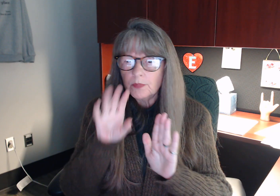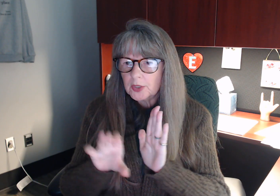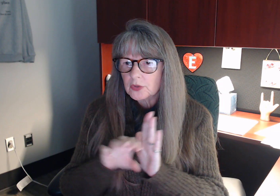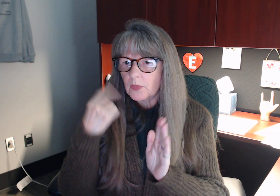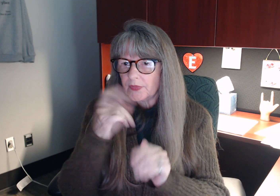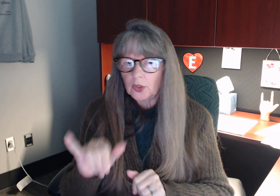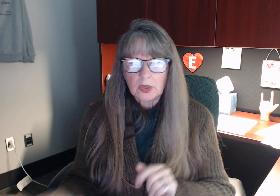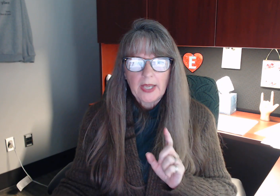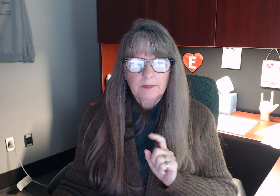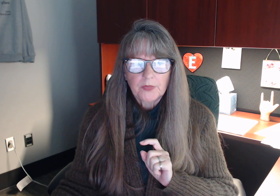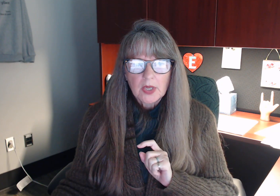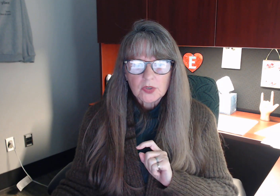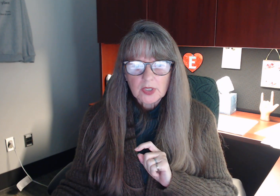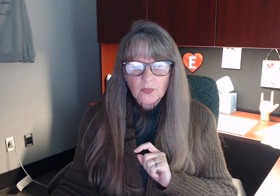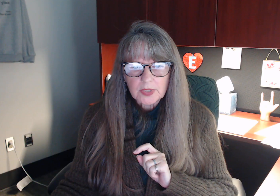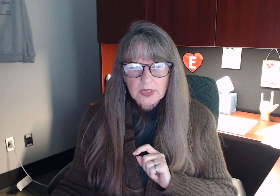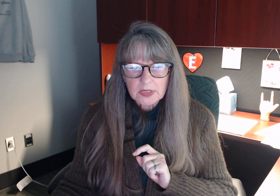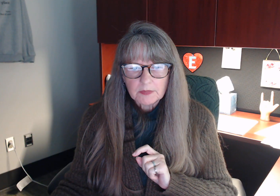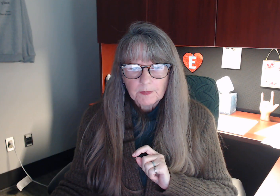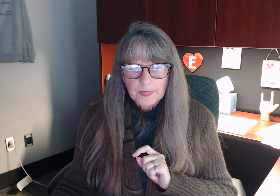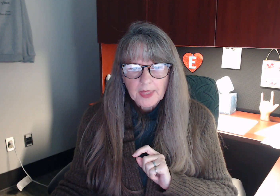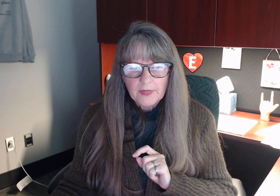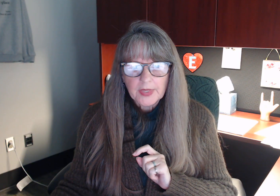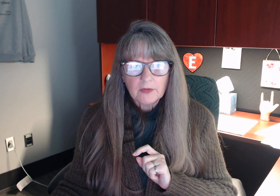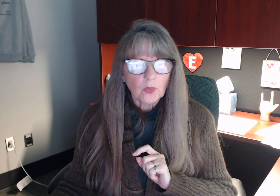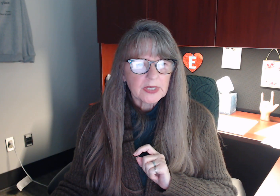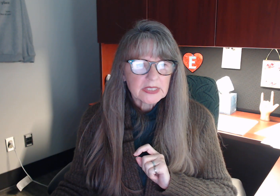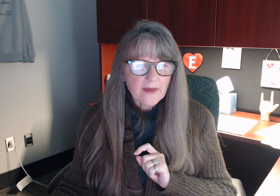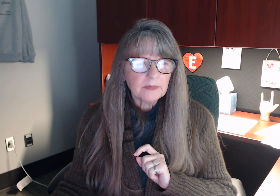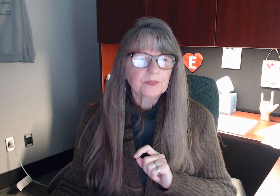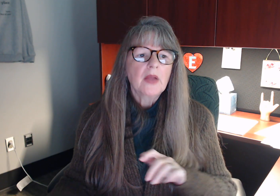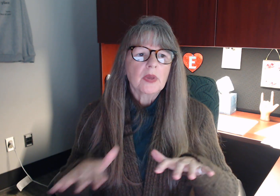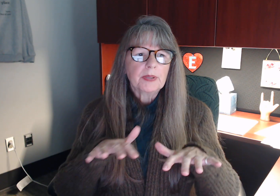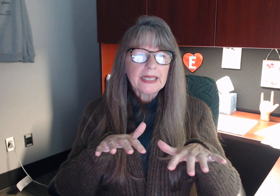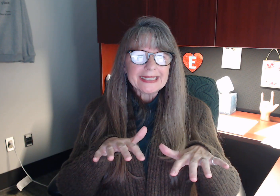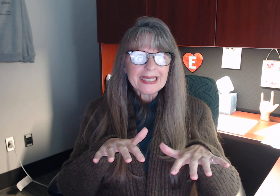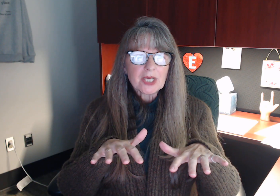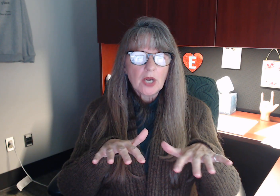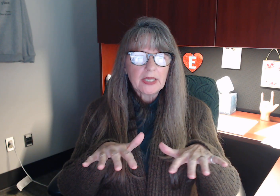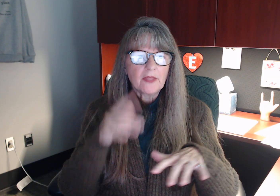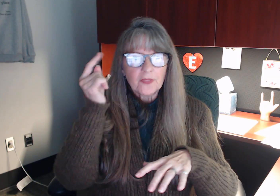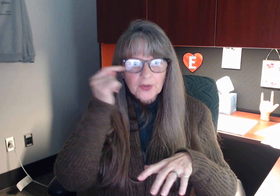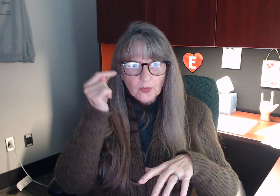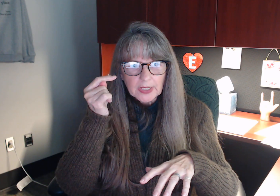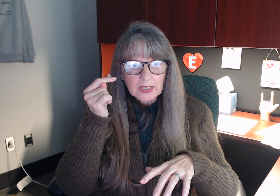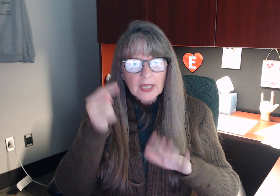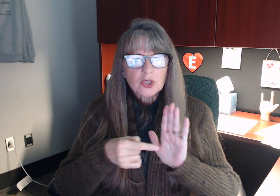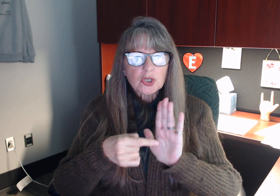pictures of what they look like. So that's 46. And then 47, the plate tectonic theory